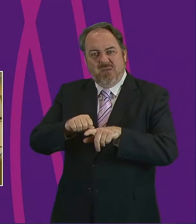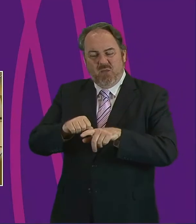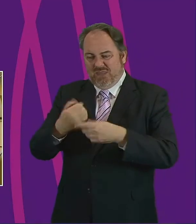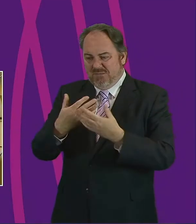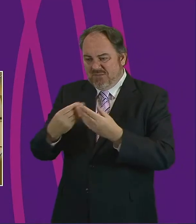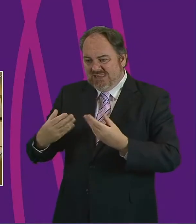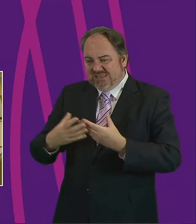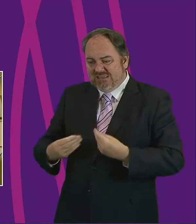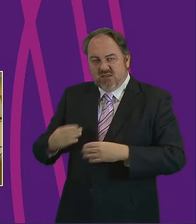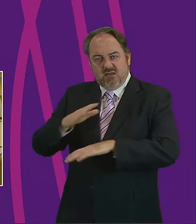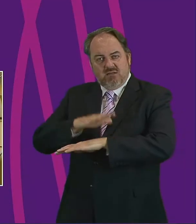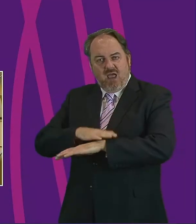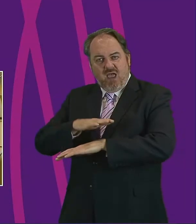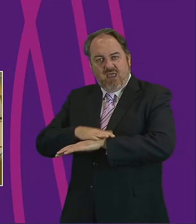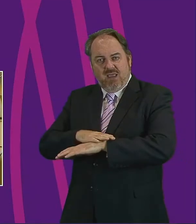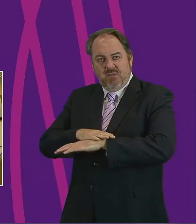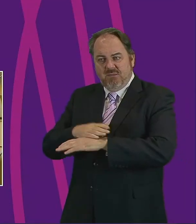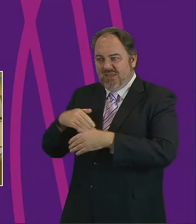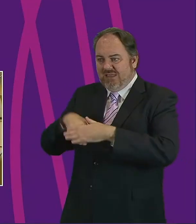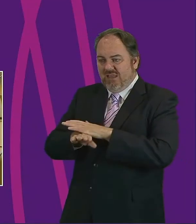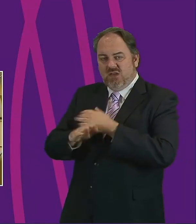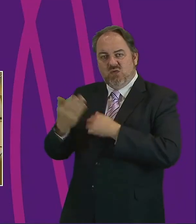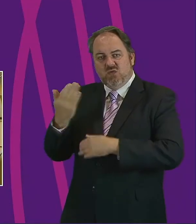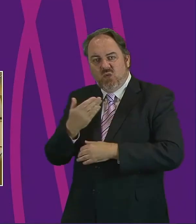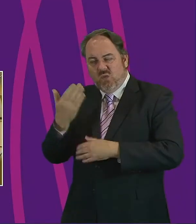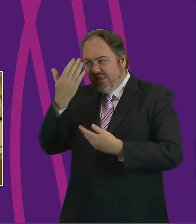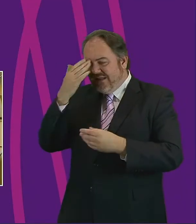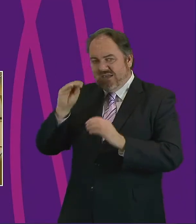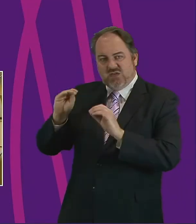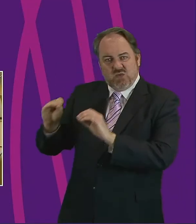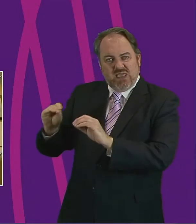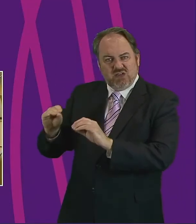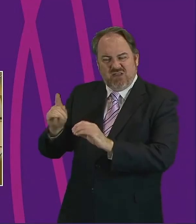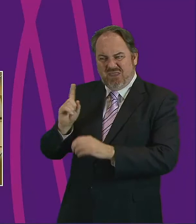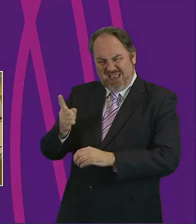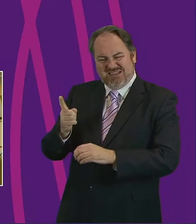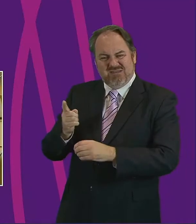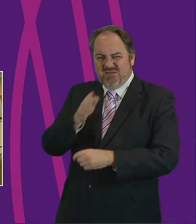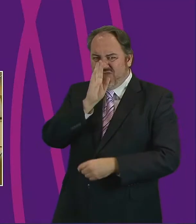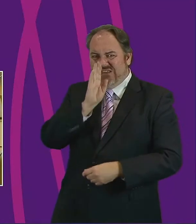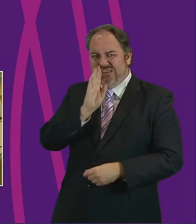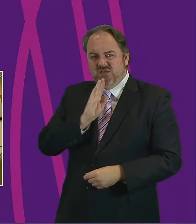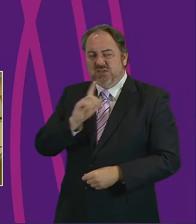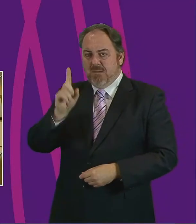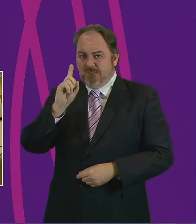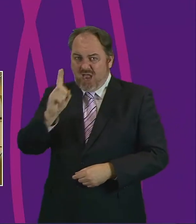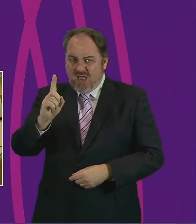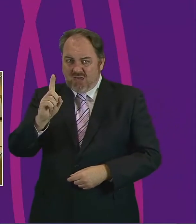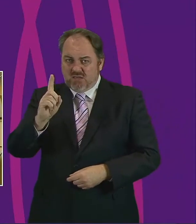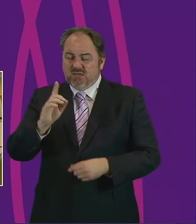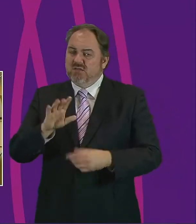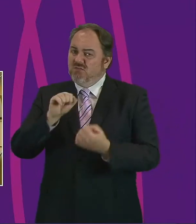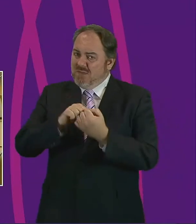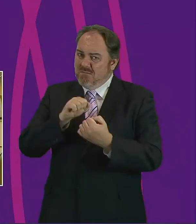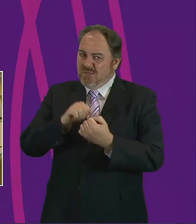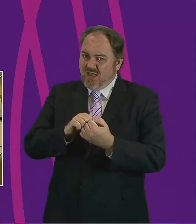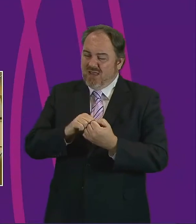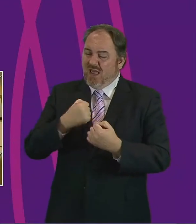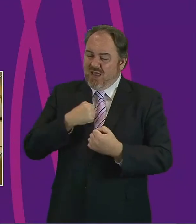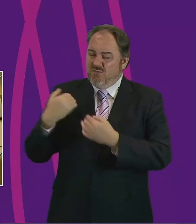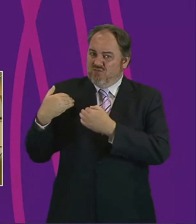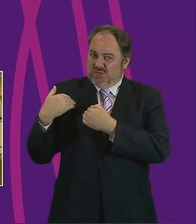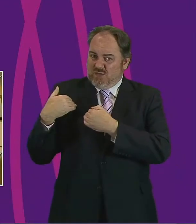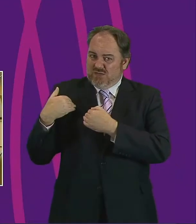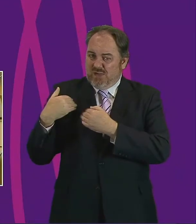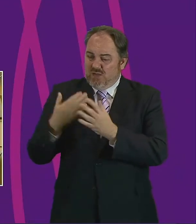that responsibility very seriously indeed. But I also take my responsibility seriously to make sure that we get through this